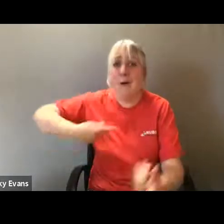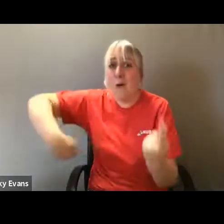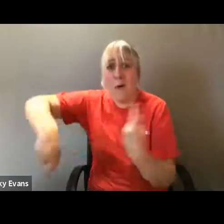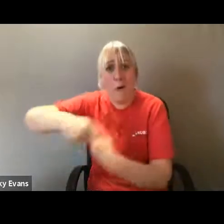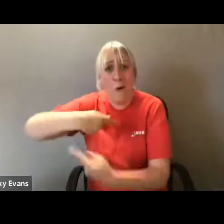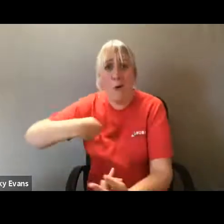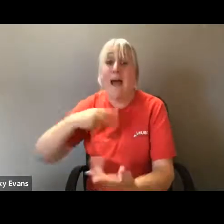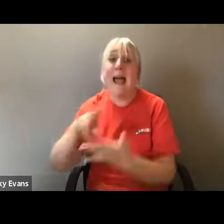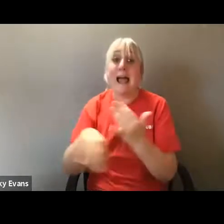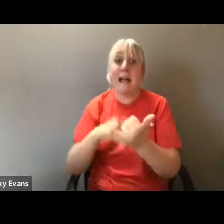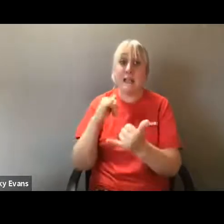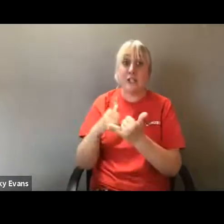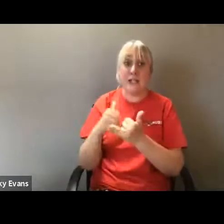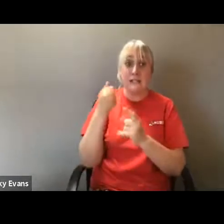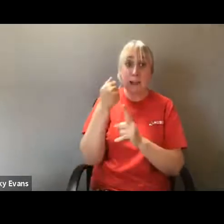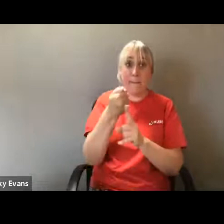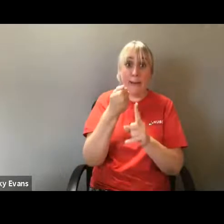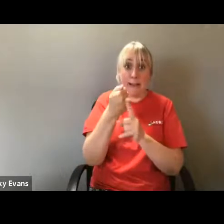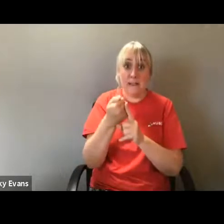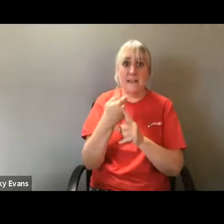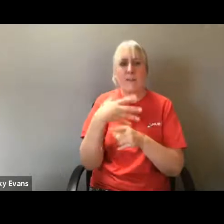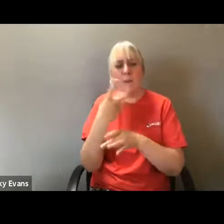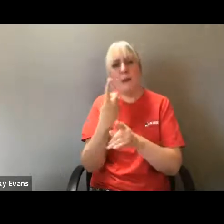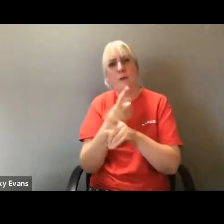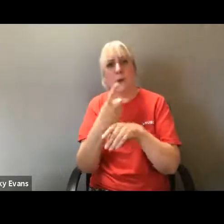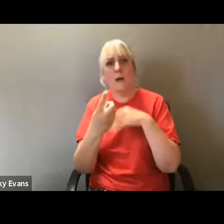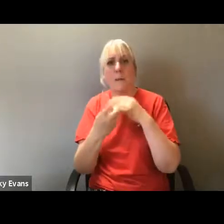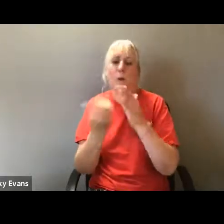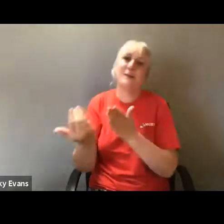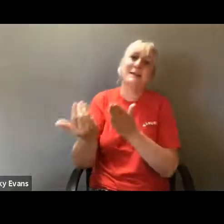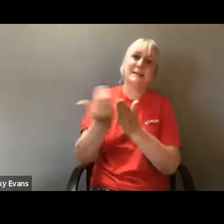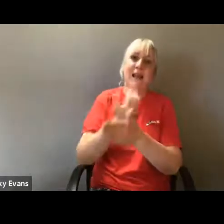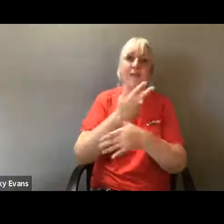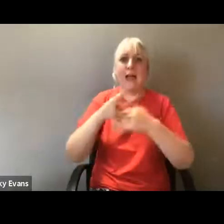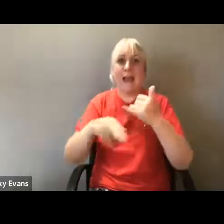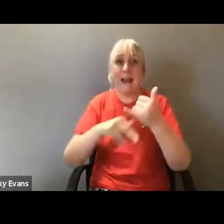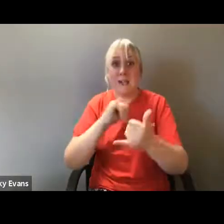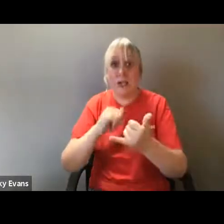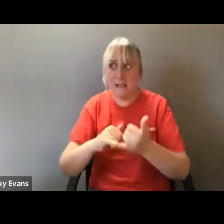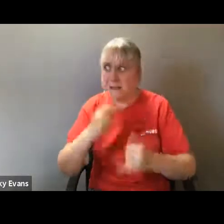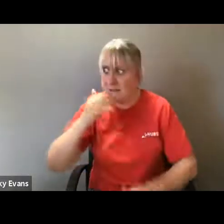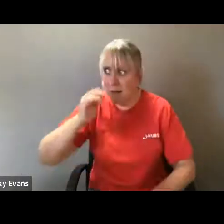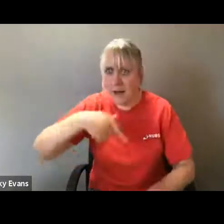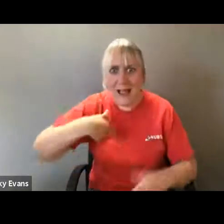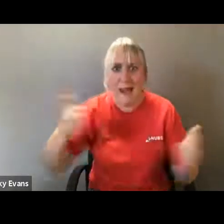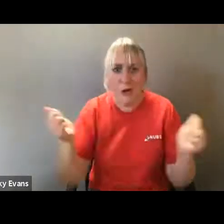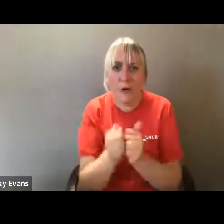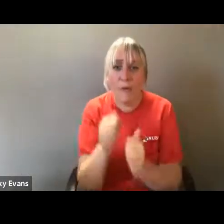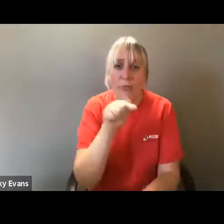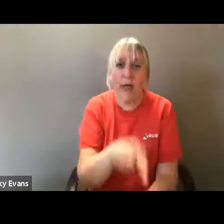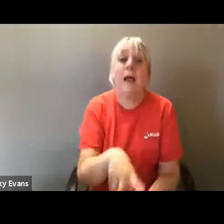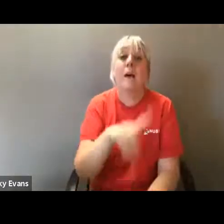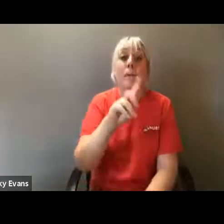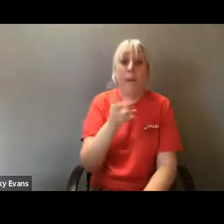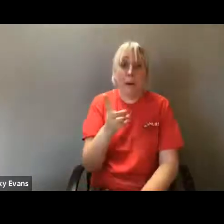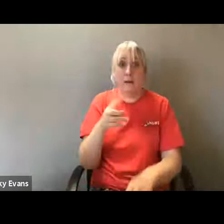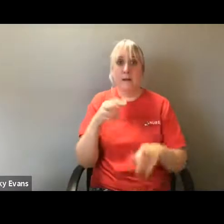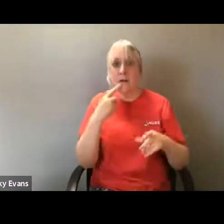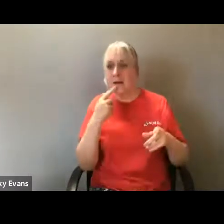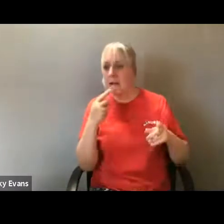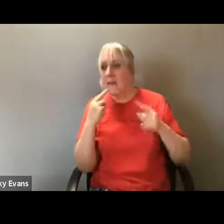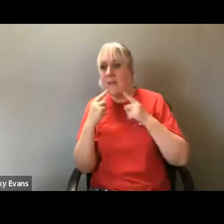NHS campaigners have been talking about saving the NHS, which of course I agree with, but they invariably mention the goal